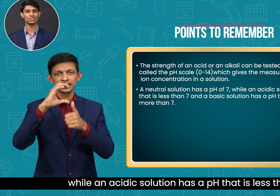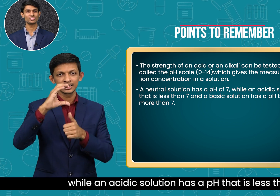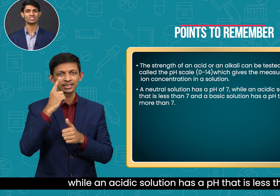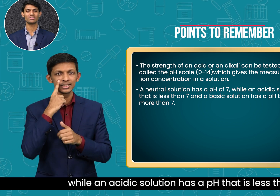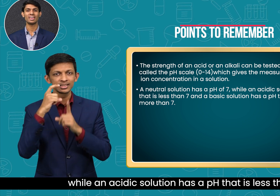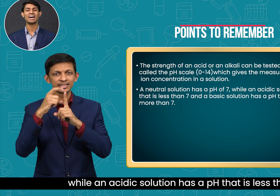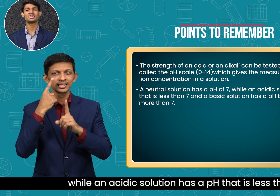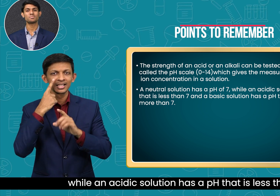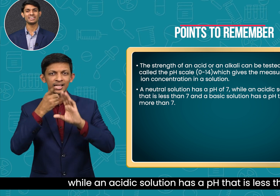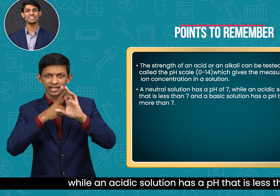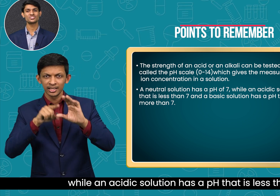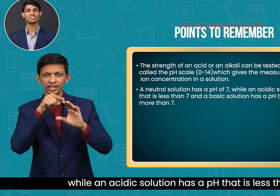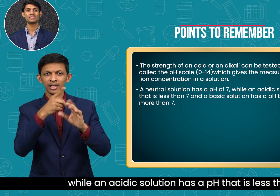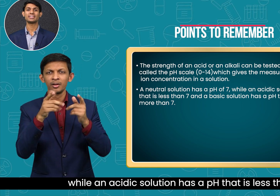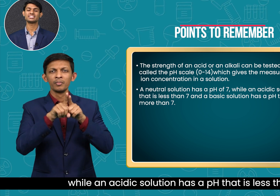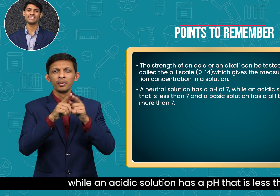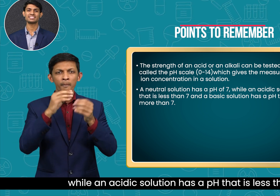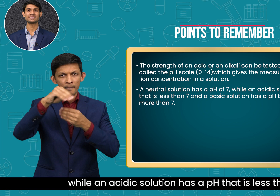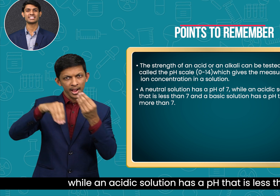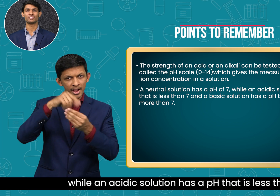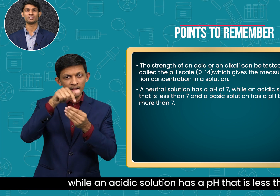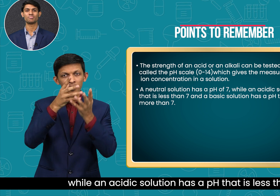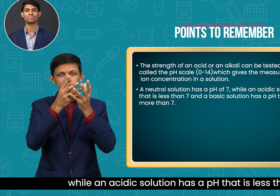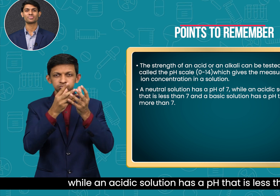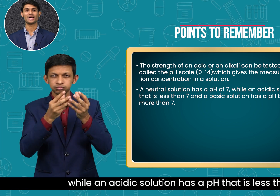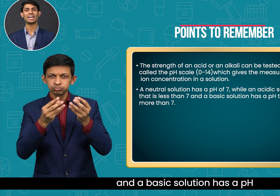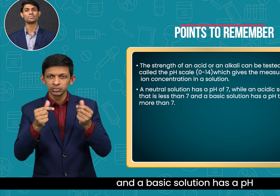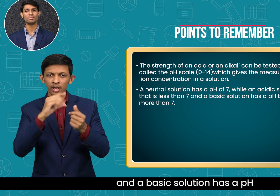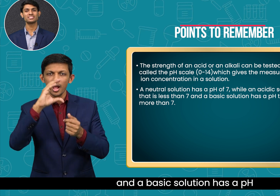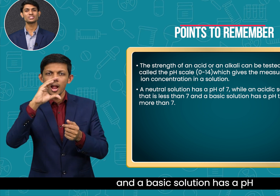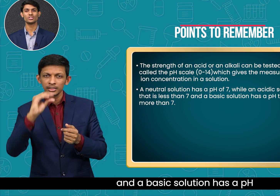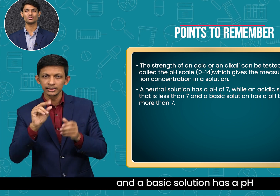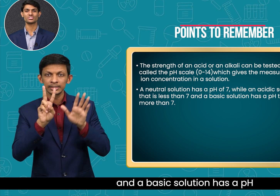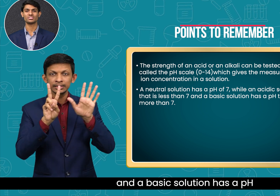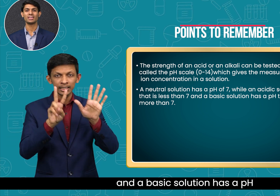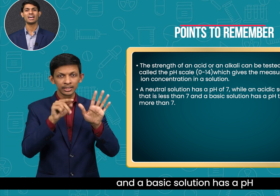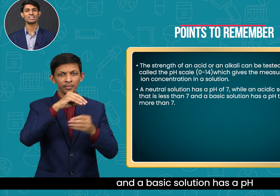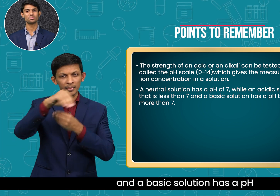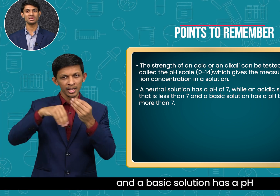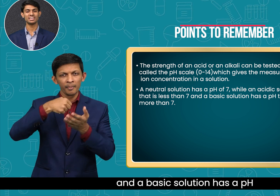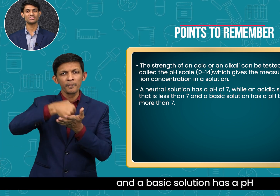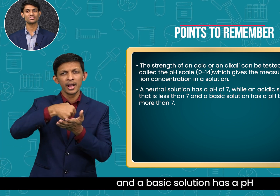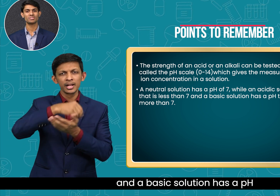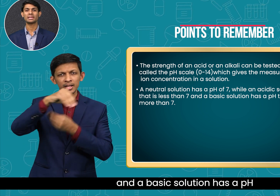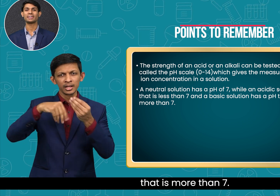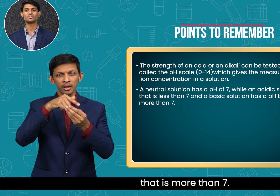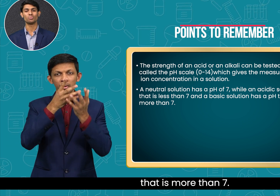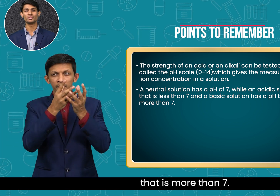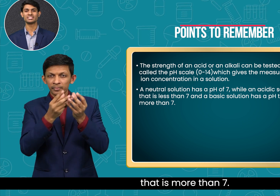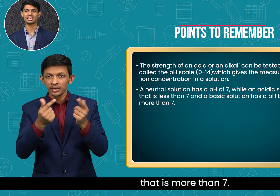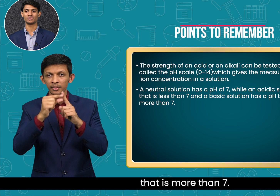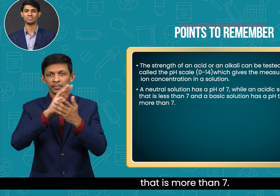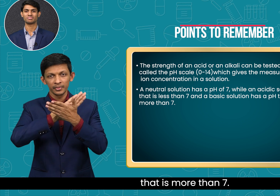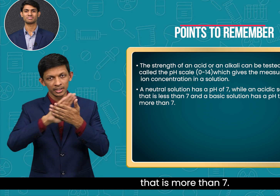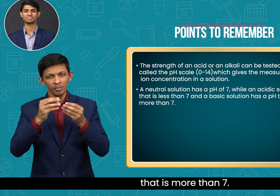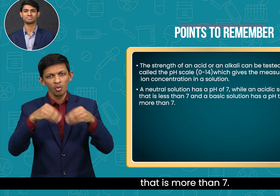acidic solution has pH that is less than 7, and a basic solution has a pH that is more